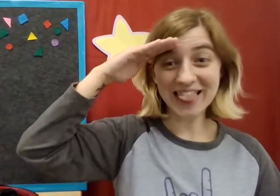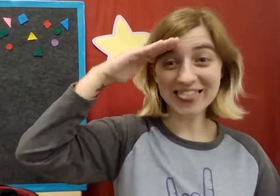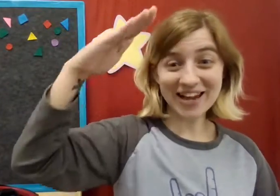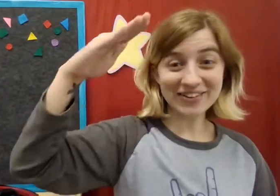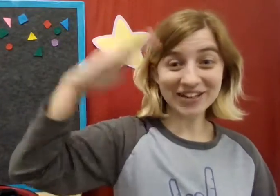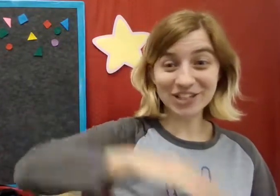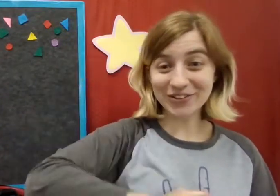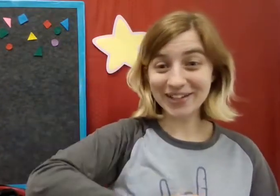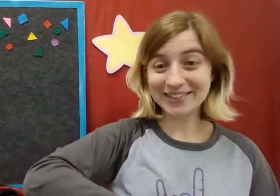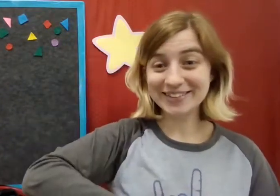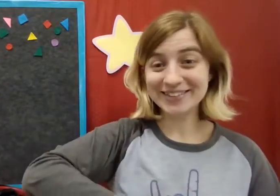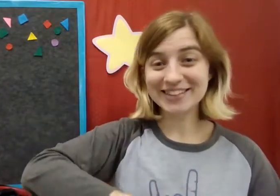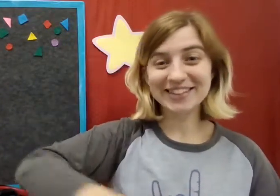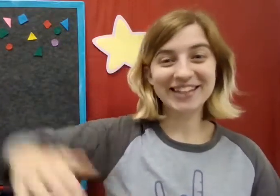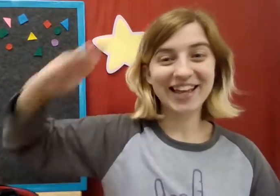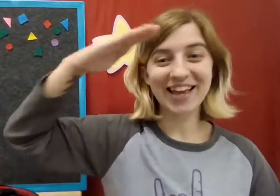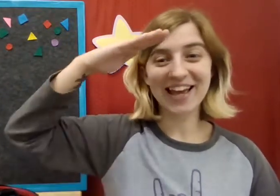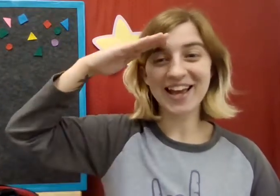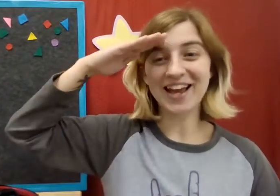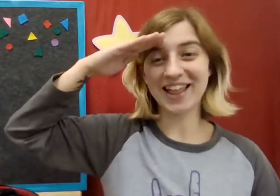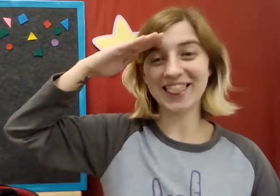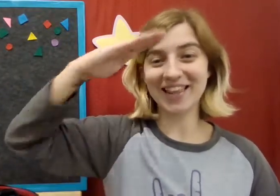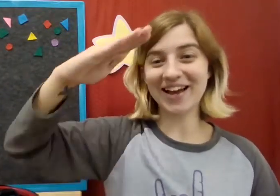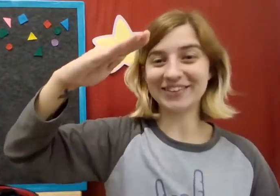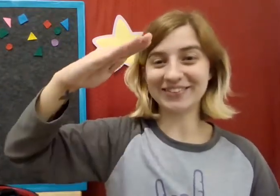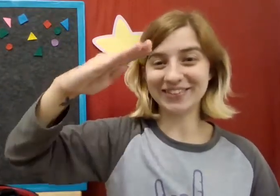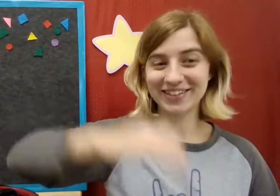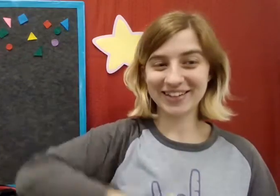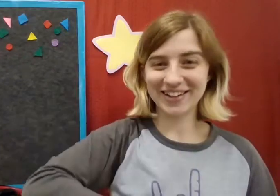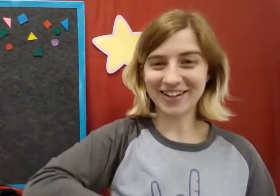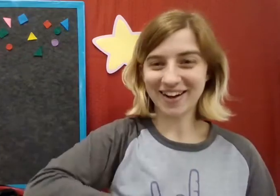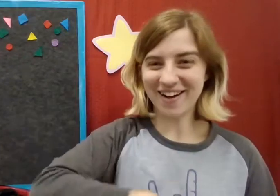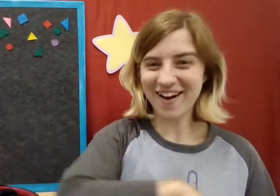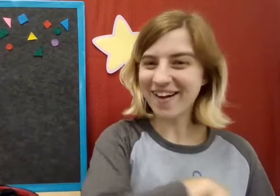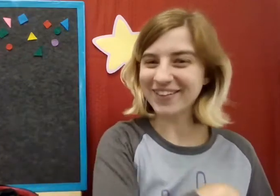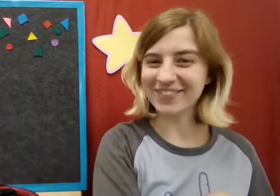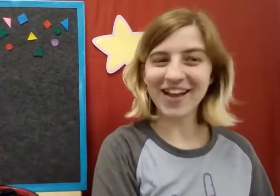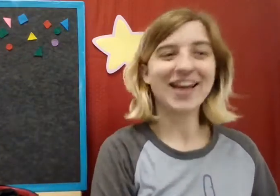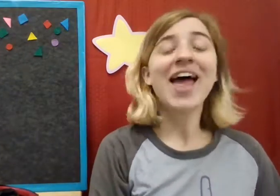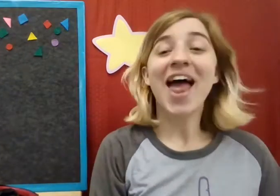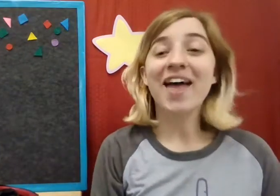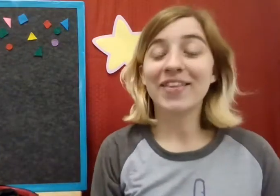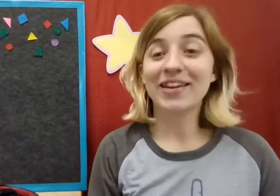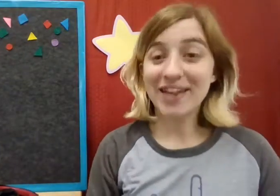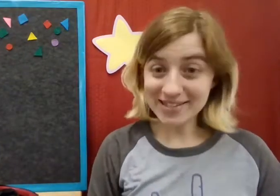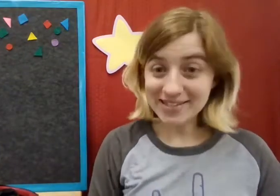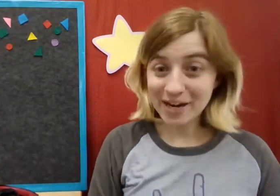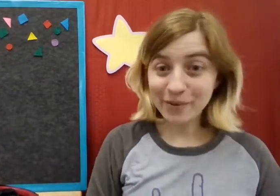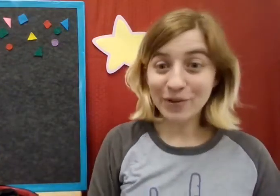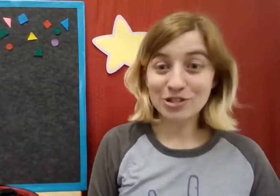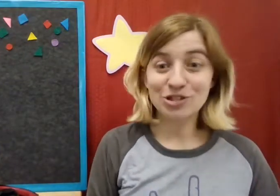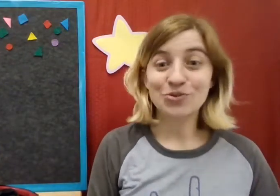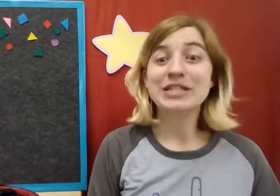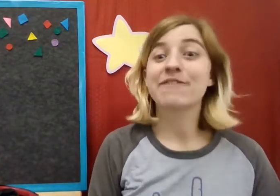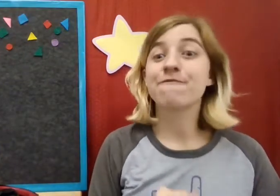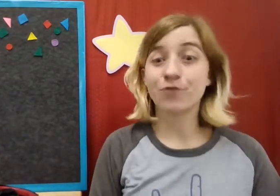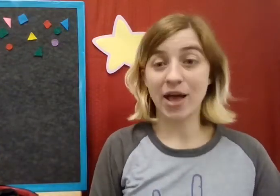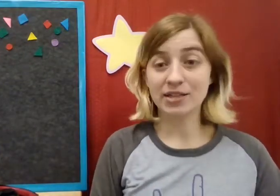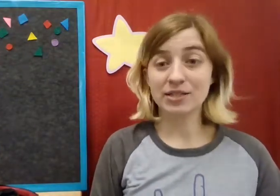Hello, can you do it? Hello. All right, and then the next sign we're going to do is friends.